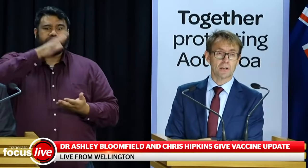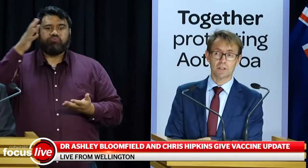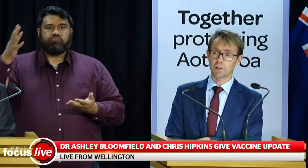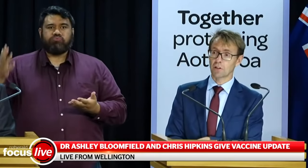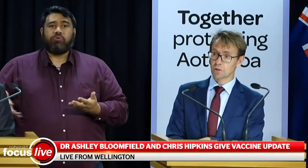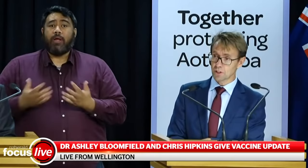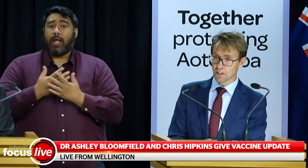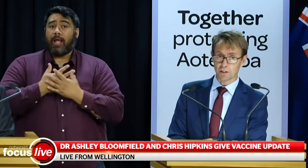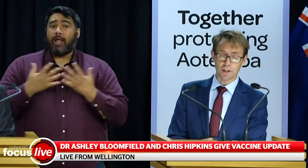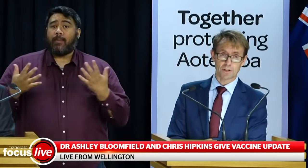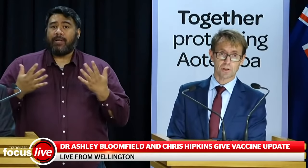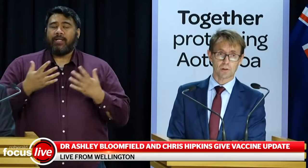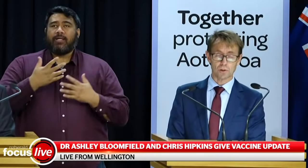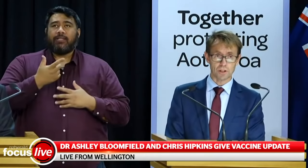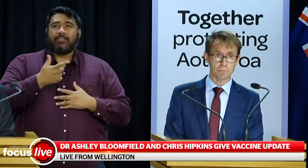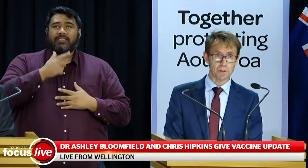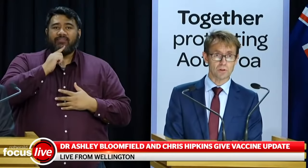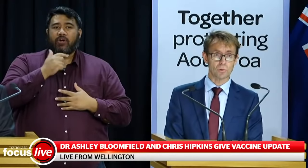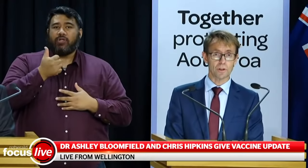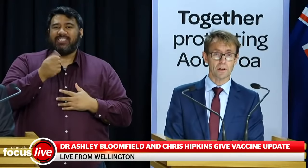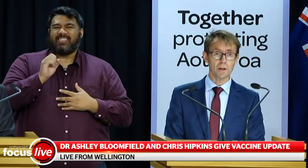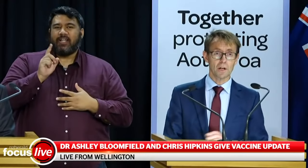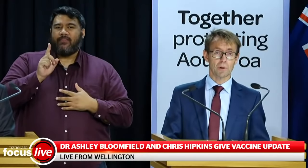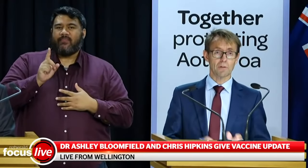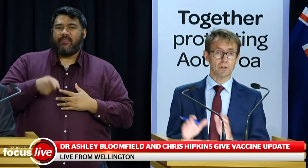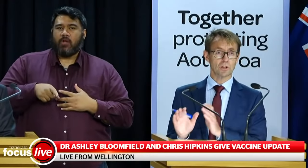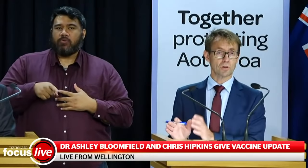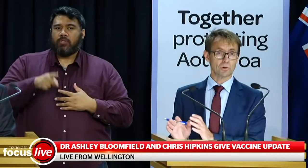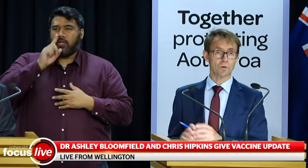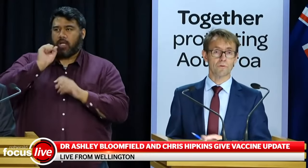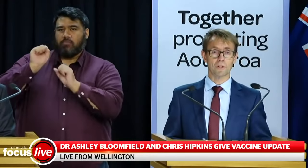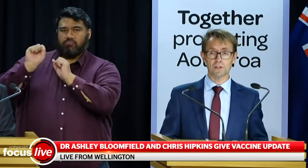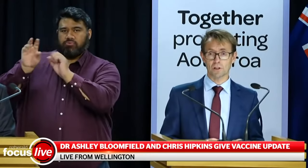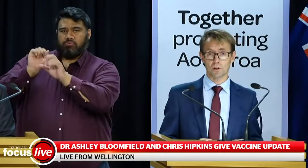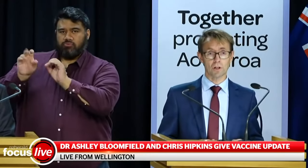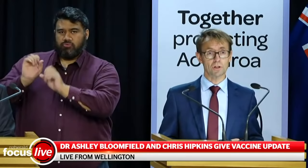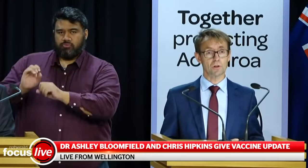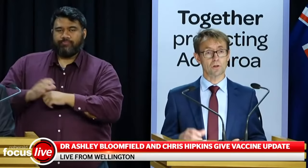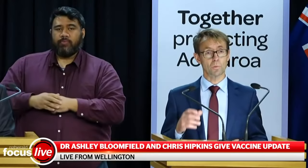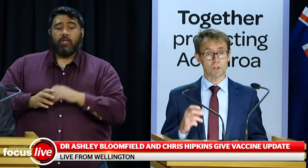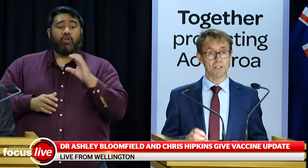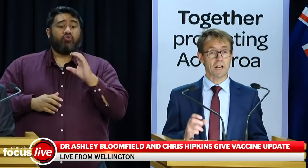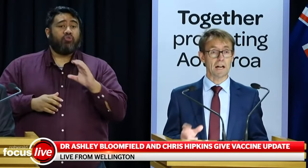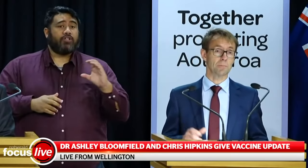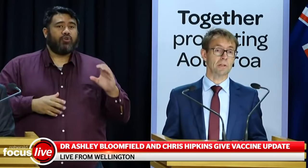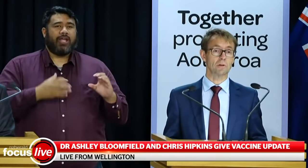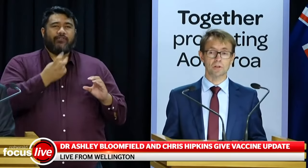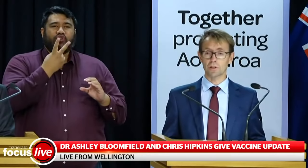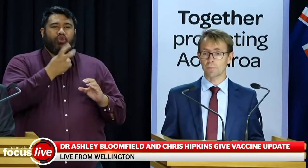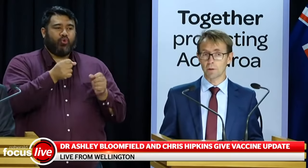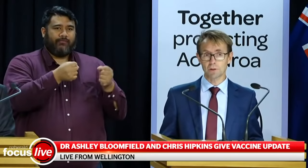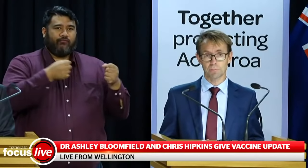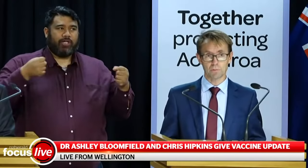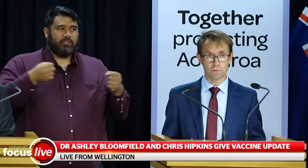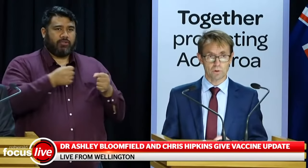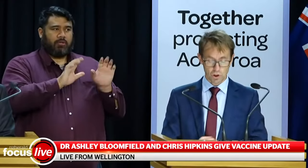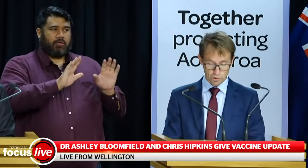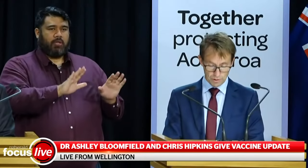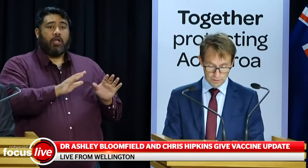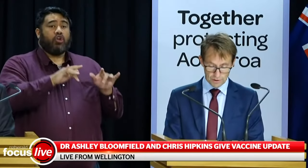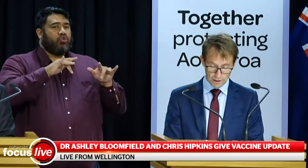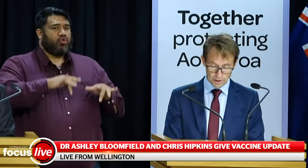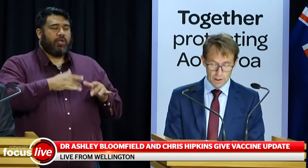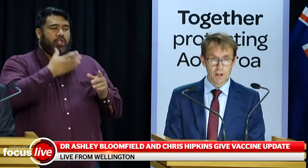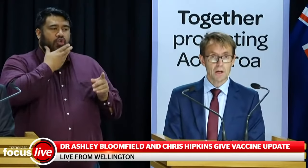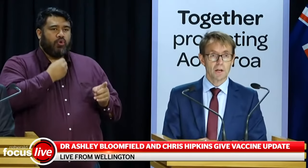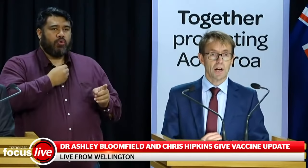is 760,000 doses can be stored there. We have an additional 2 freezers in Christchurch which aren't being used at the moment but which could